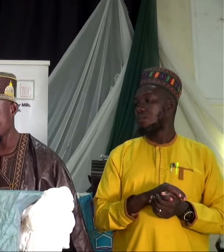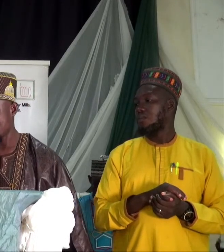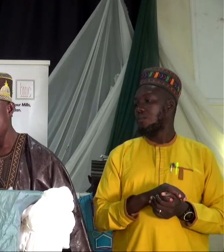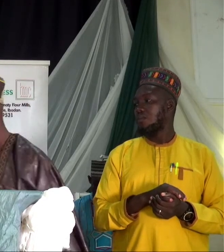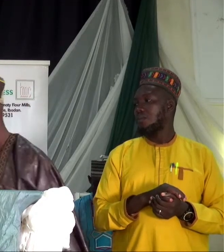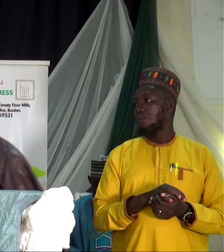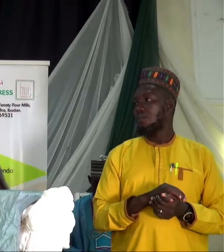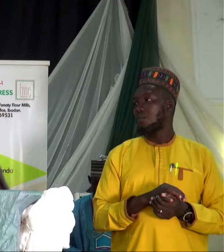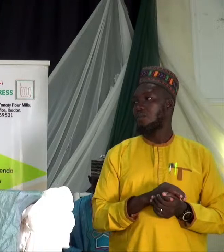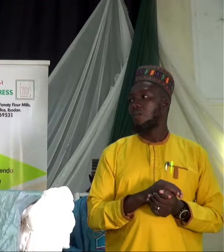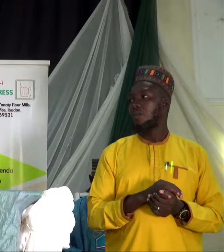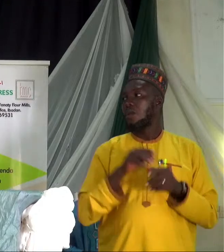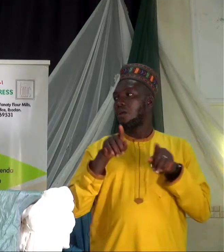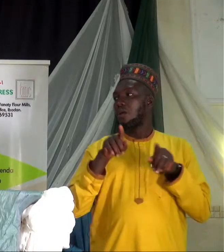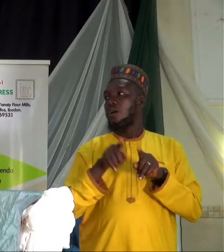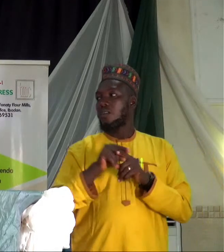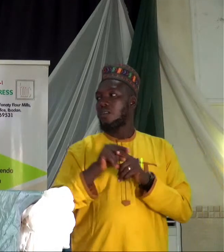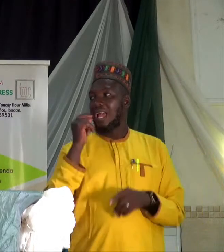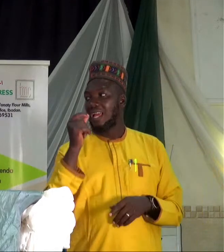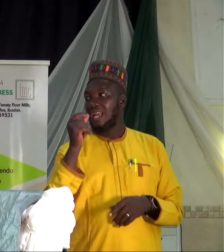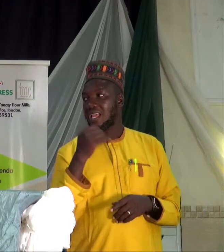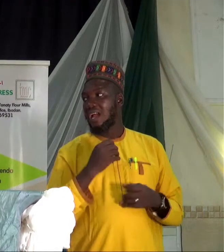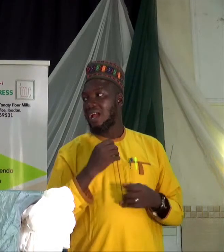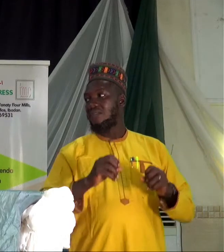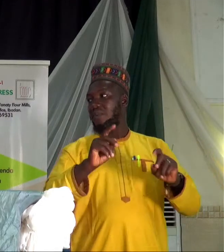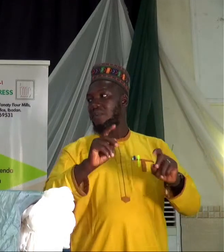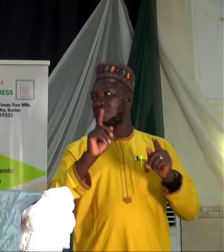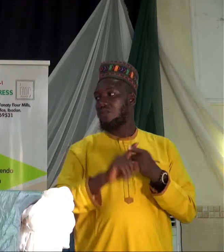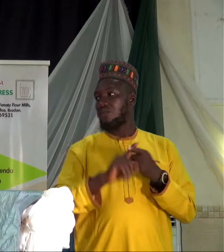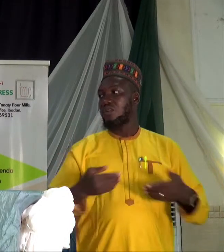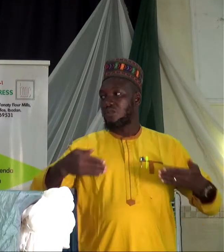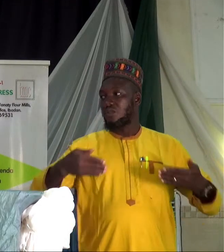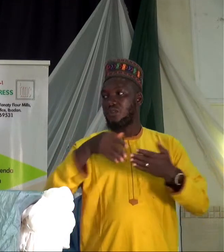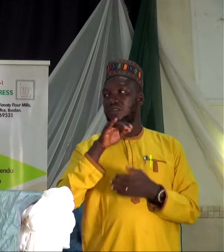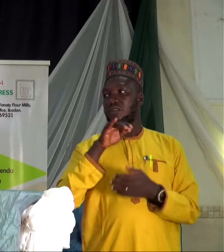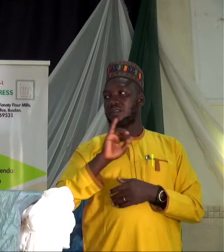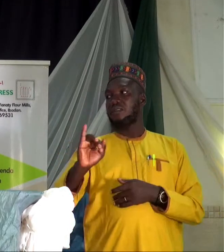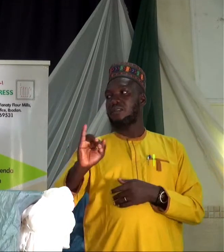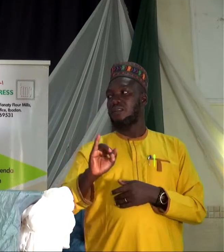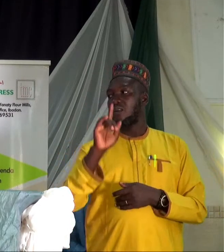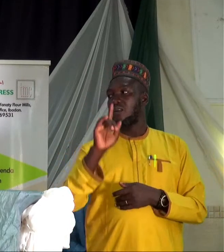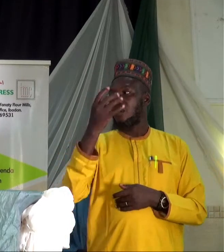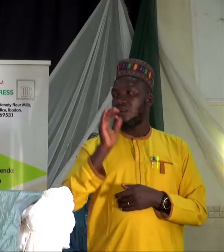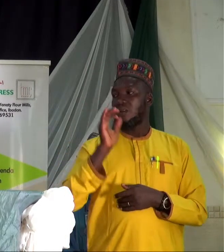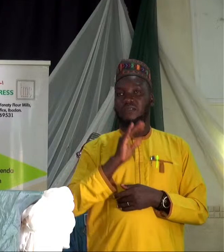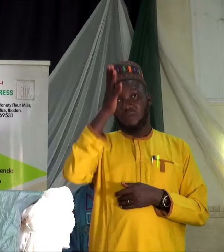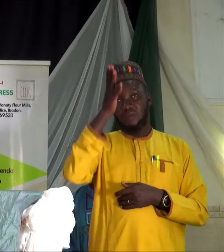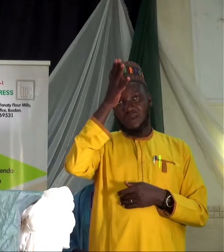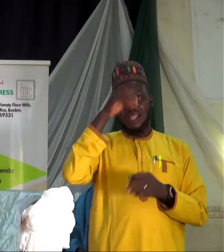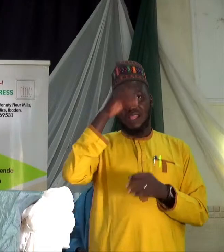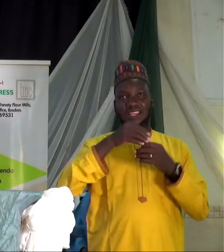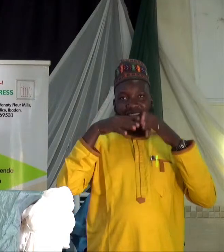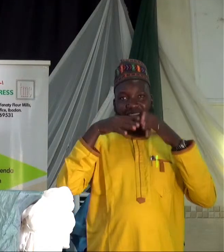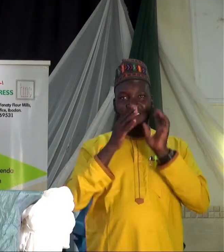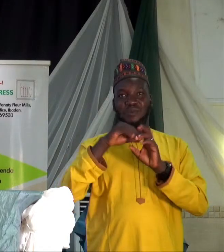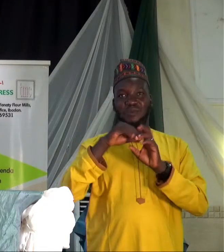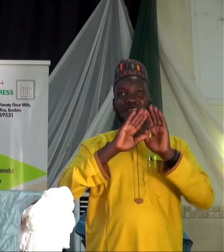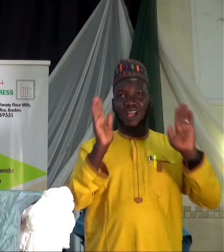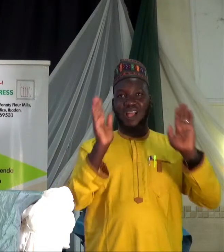Also, I have the privilege of introducing one of our fathers in Islam to the house.